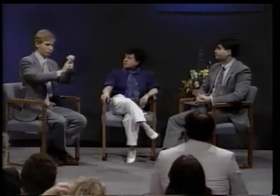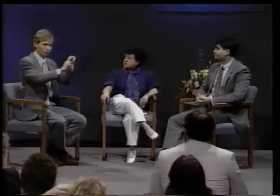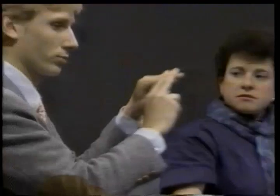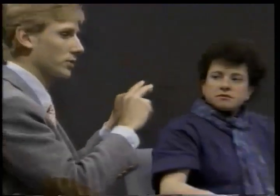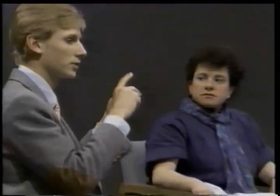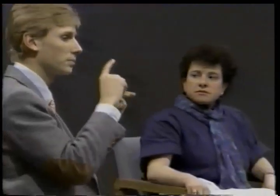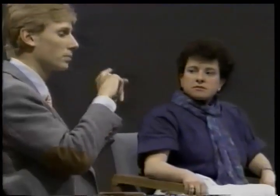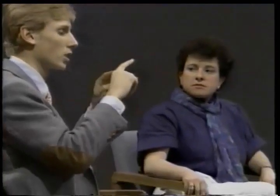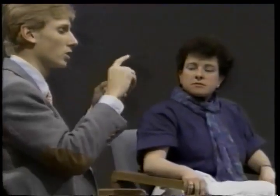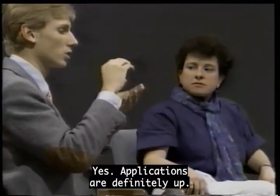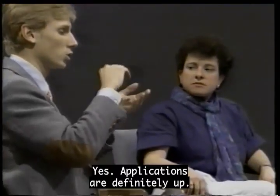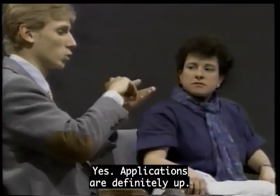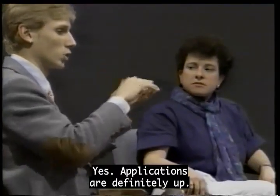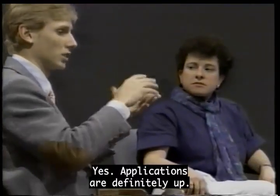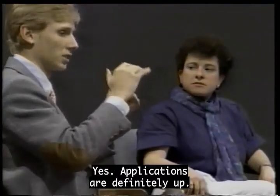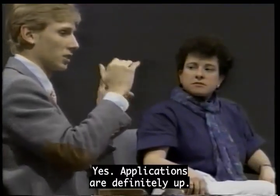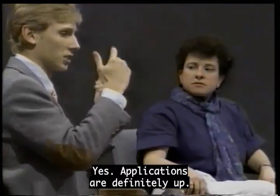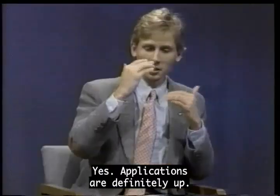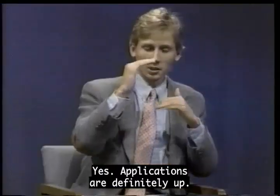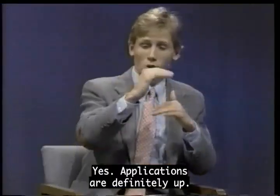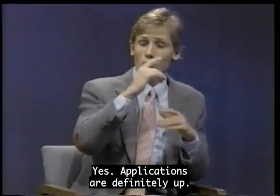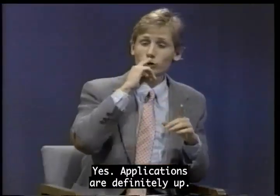Yes, applications are definitely up.